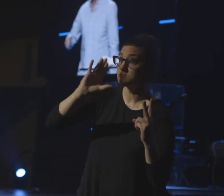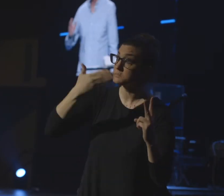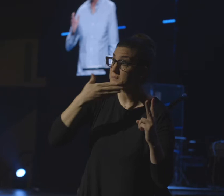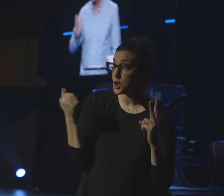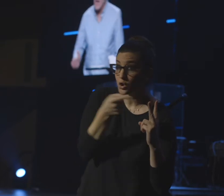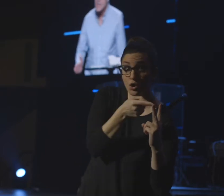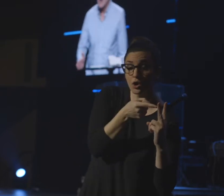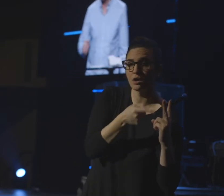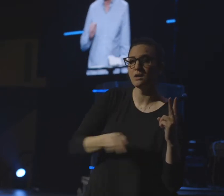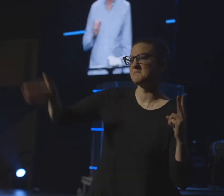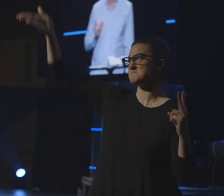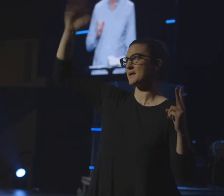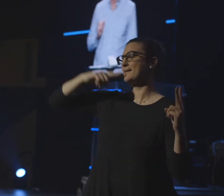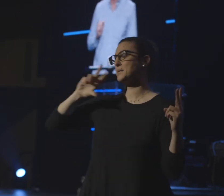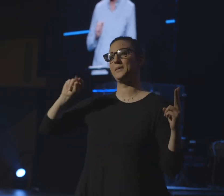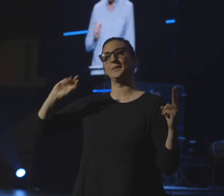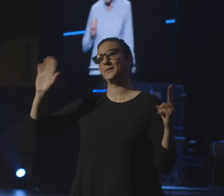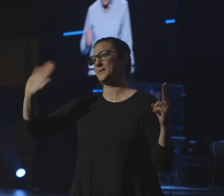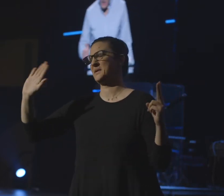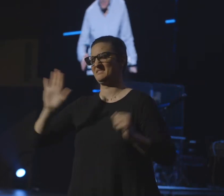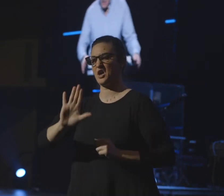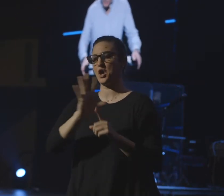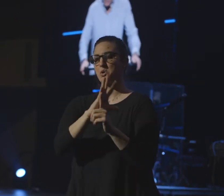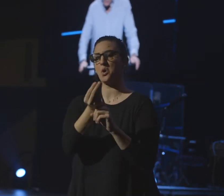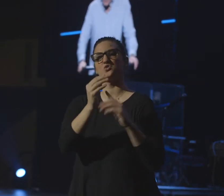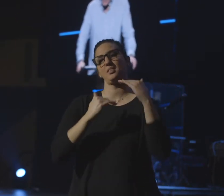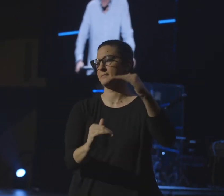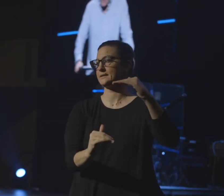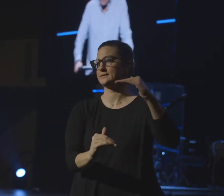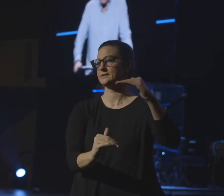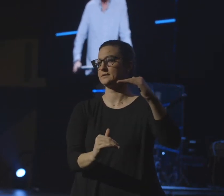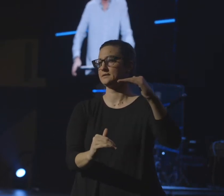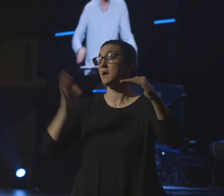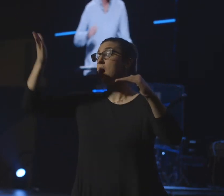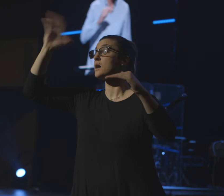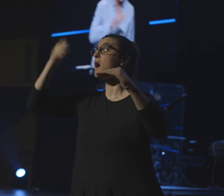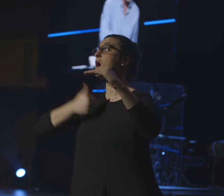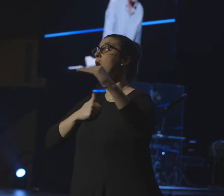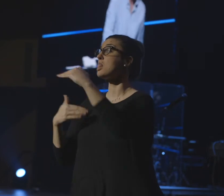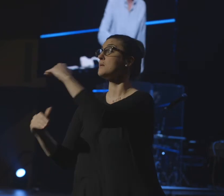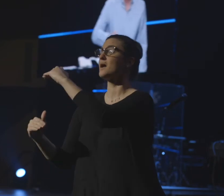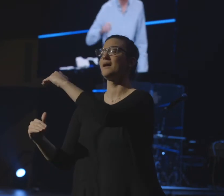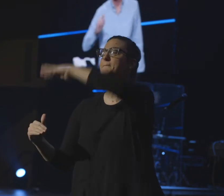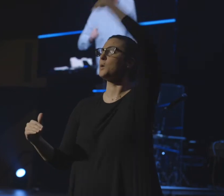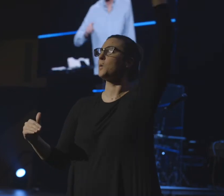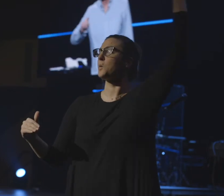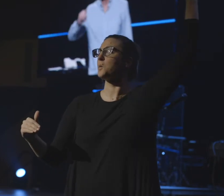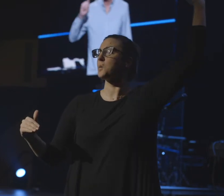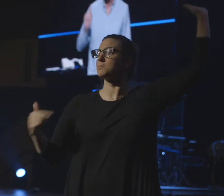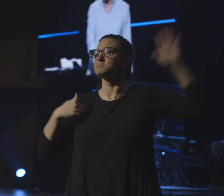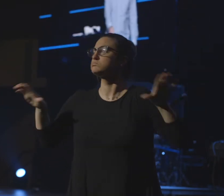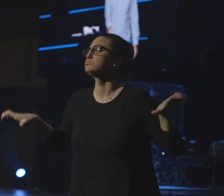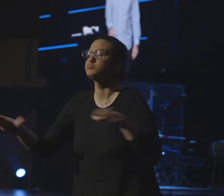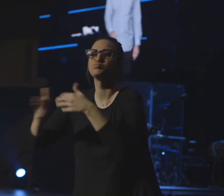is you're not to be defined by your cultural limitations, defined by the cultural customs. That's why he chose Abraham and Sarah. Listen, that's why he